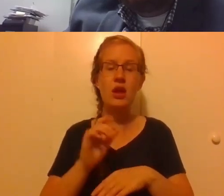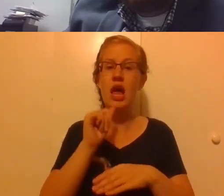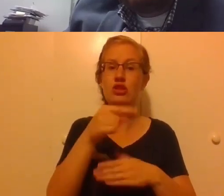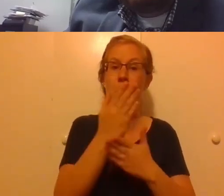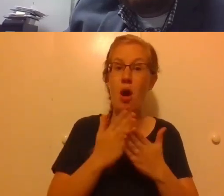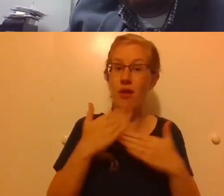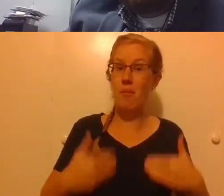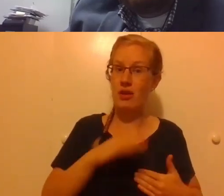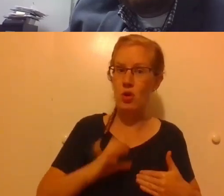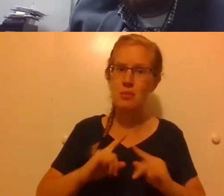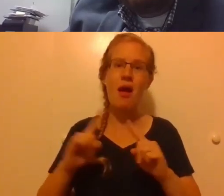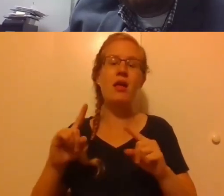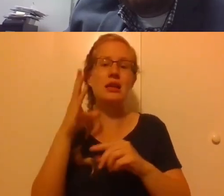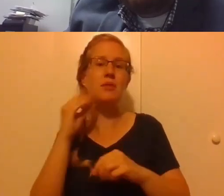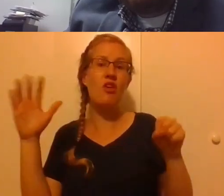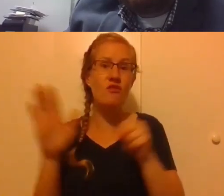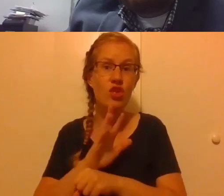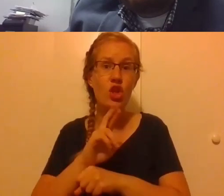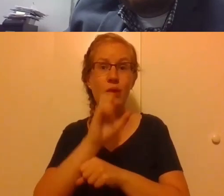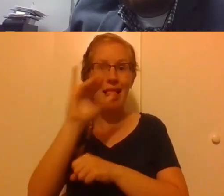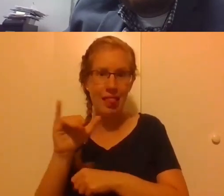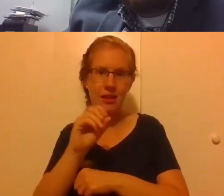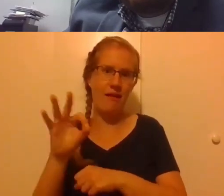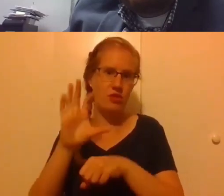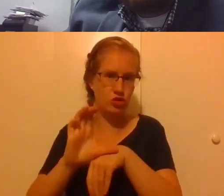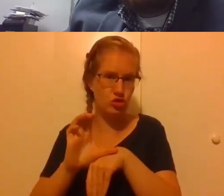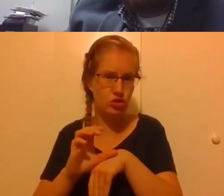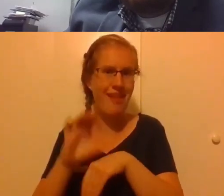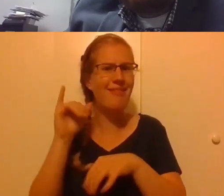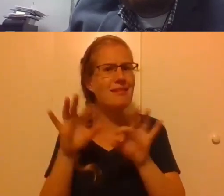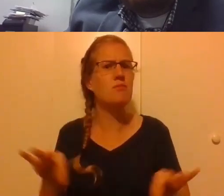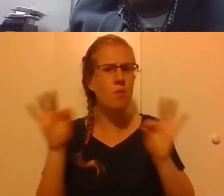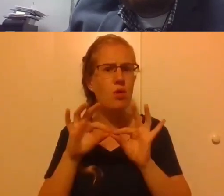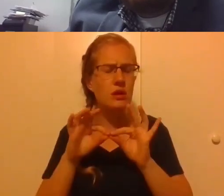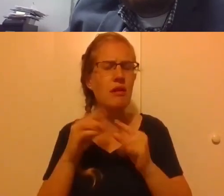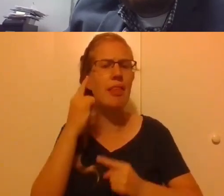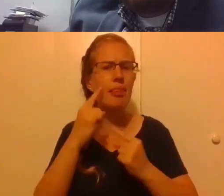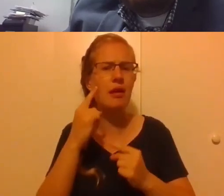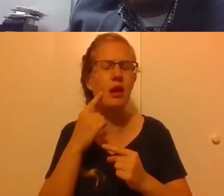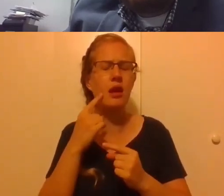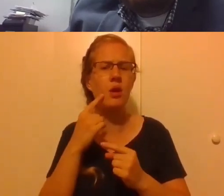but the fullness, the reality of the church. That's important to thinking well.